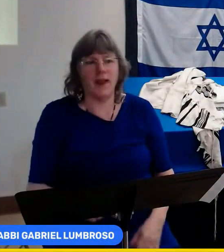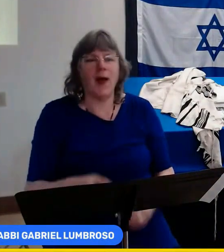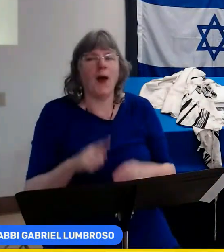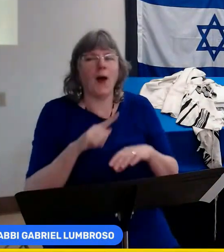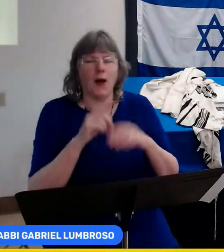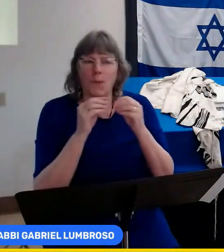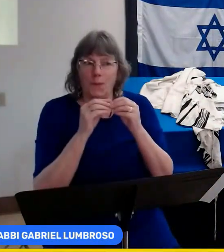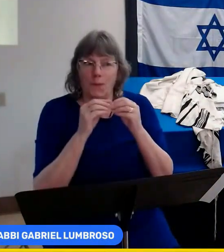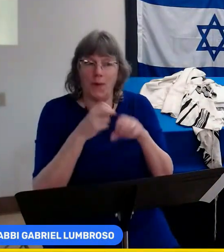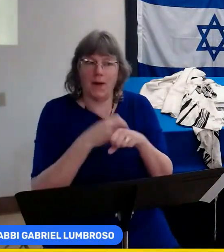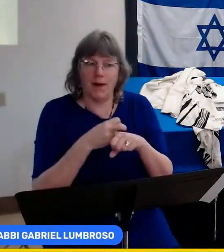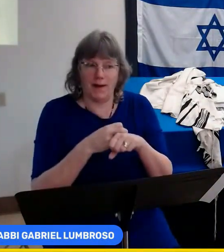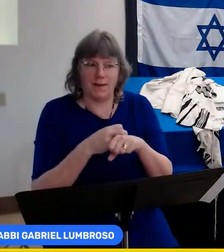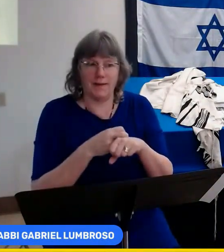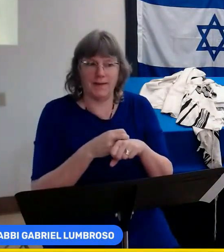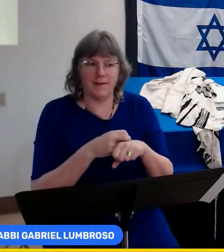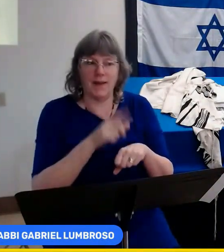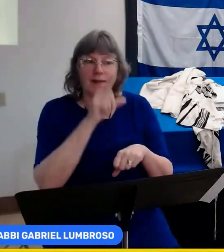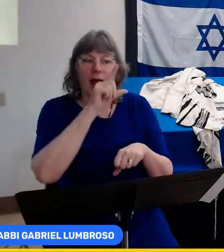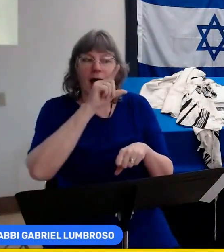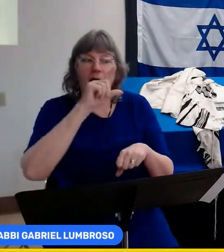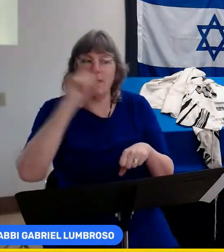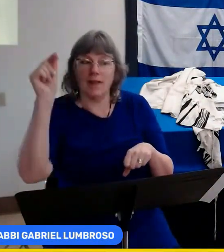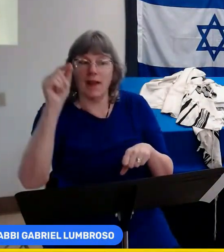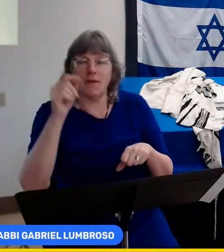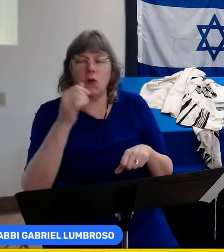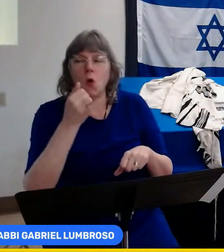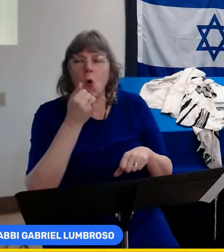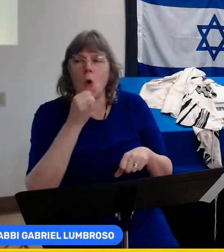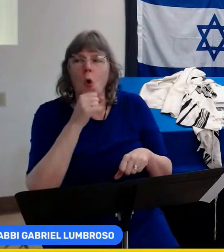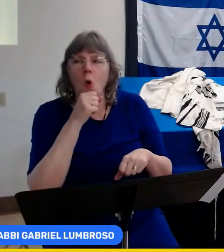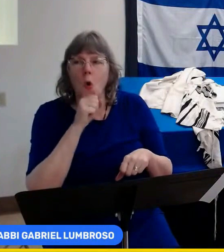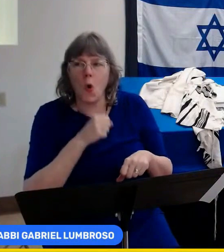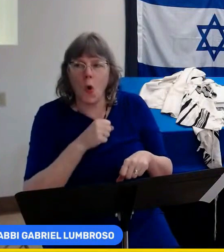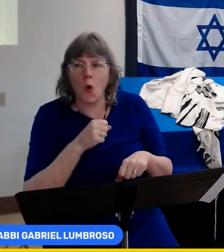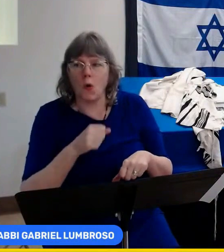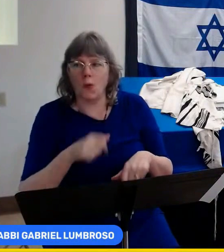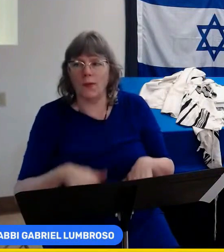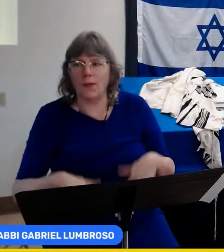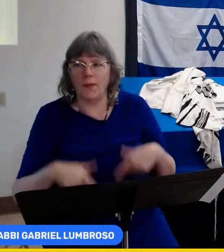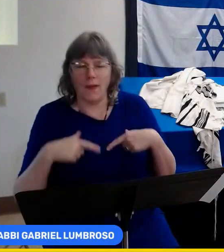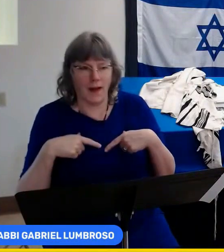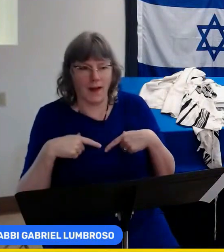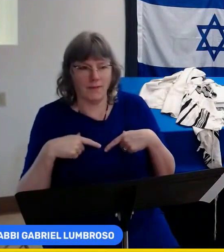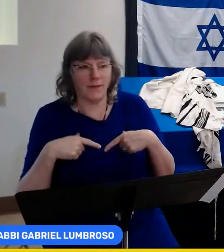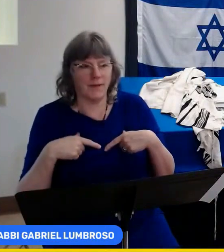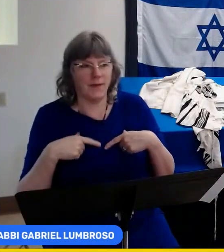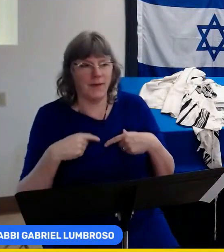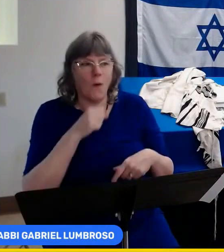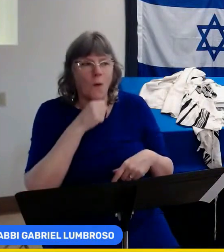Leave Egypt means leave your old life. Leave your old friends.